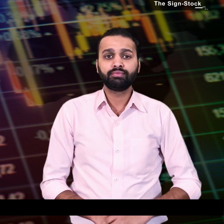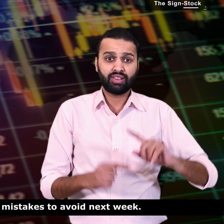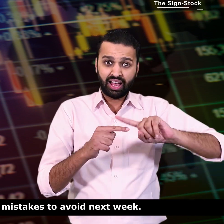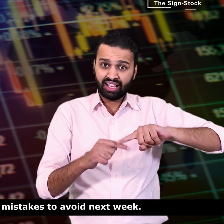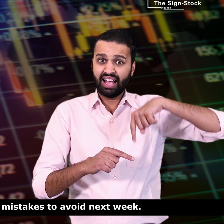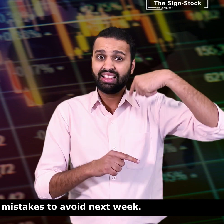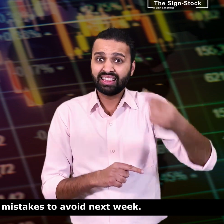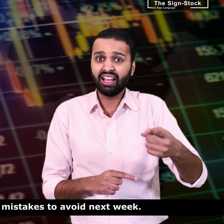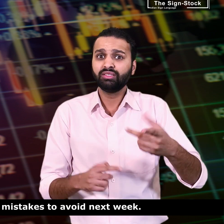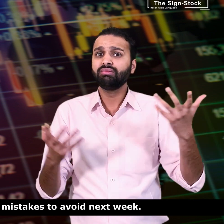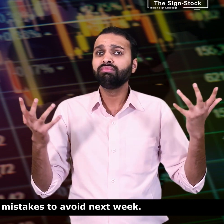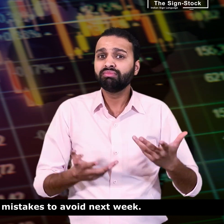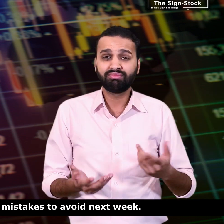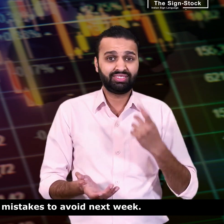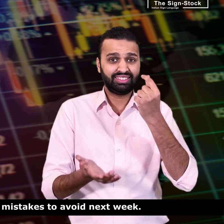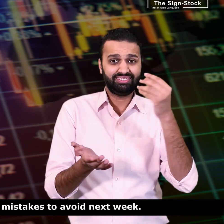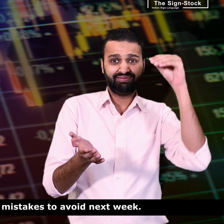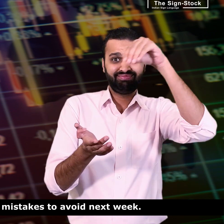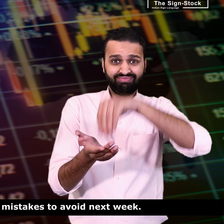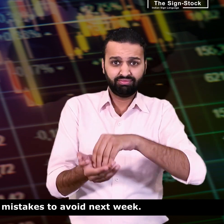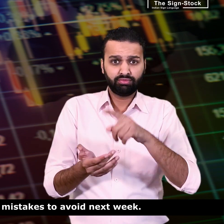We will look at a few more mistakes to avoid next week.